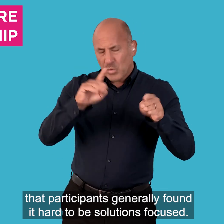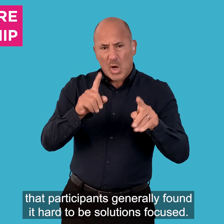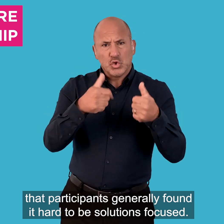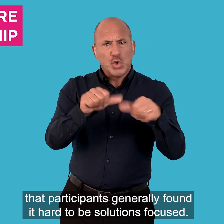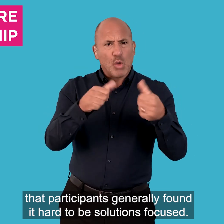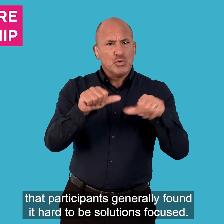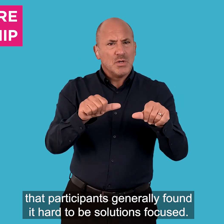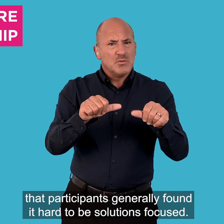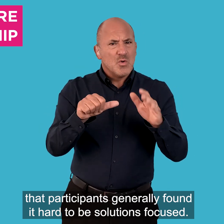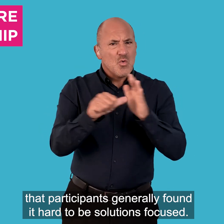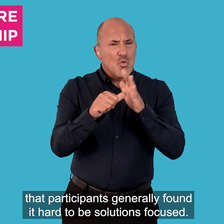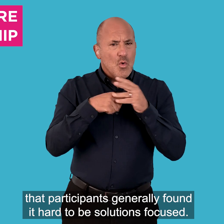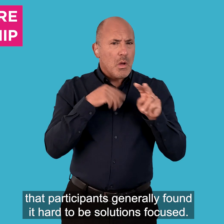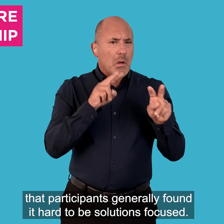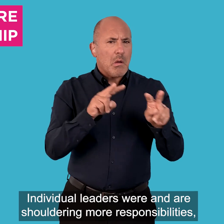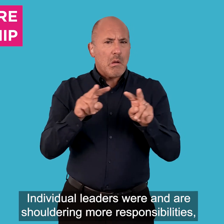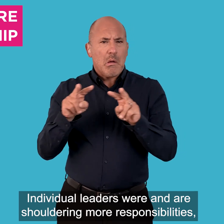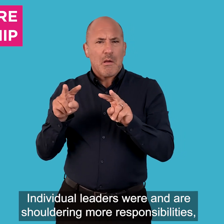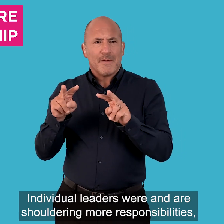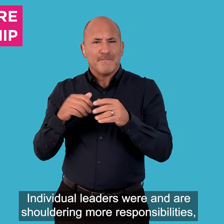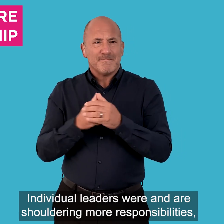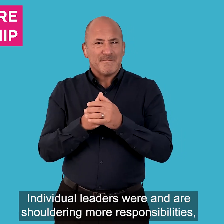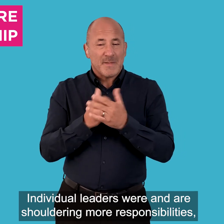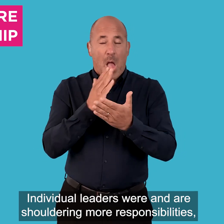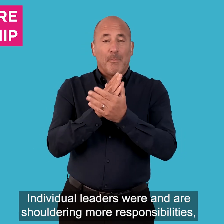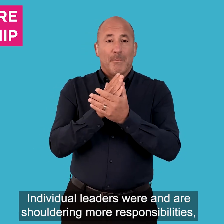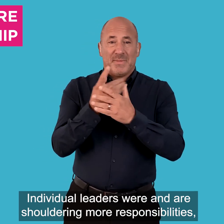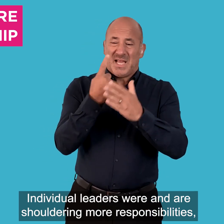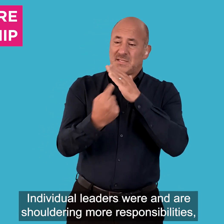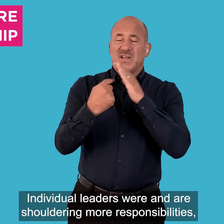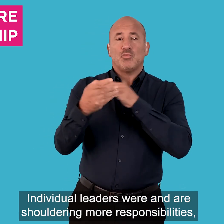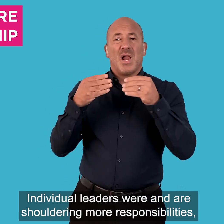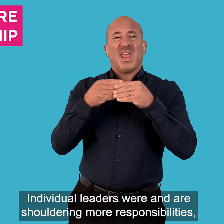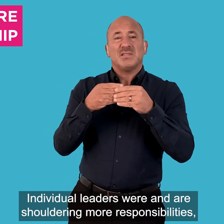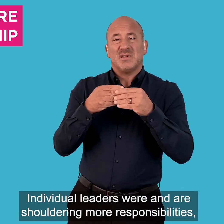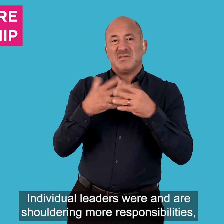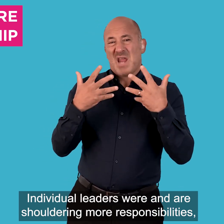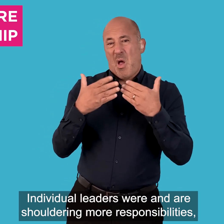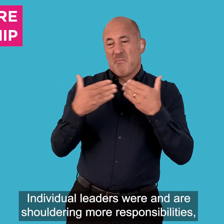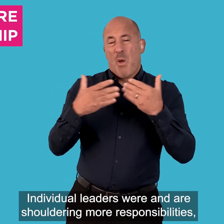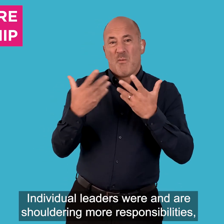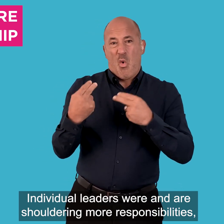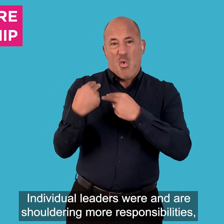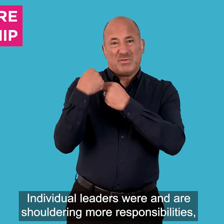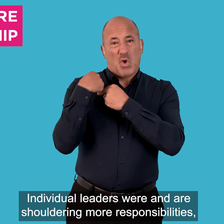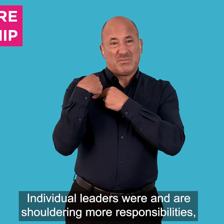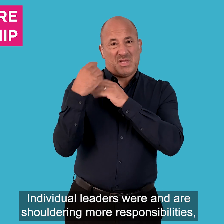be solutions-focused. Individual leaders were and are shouldering more